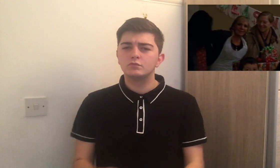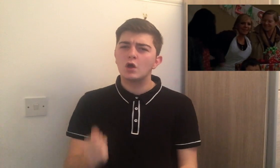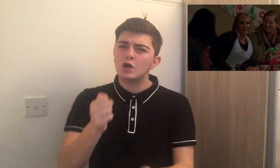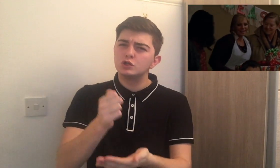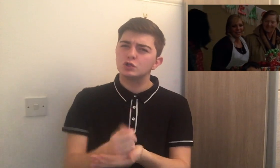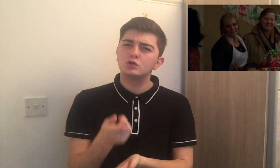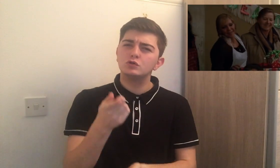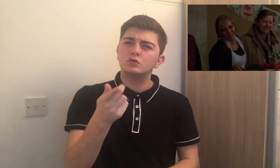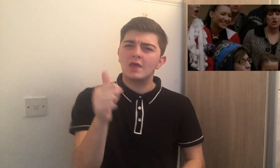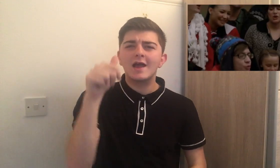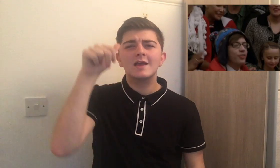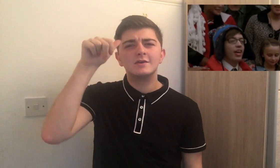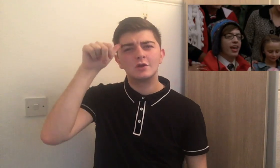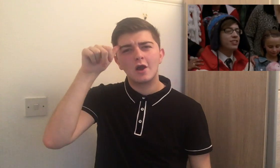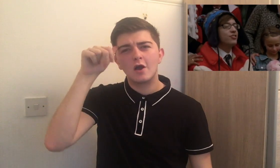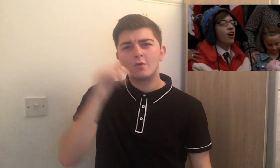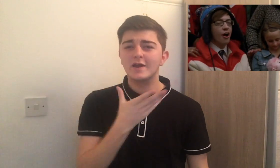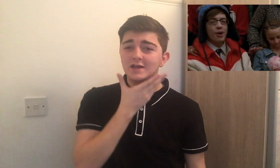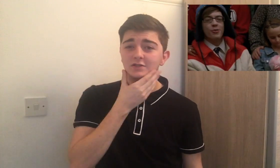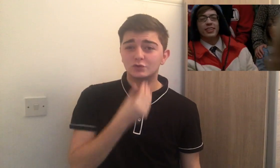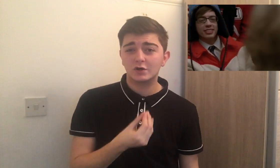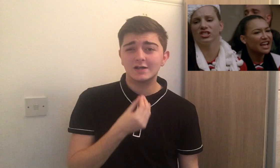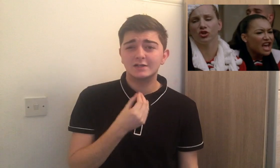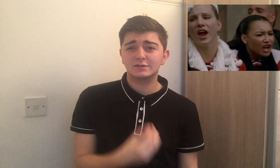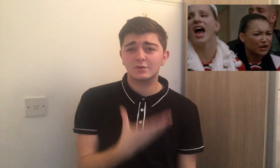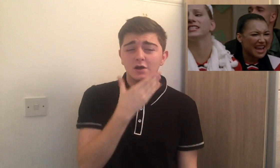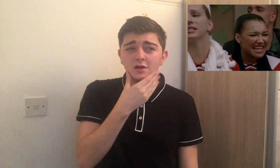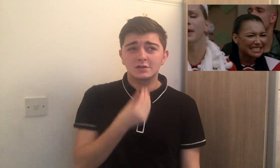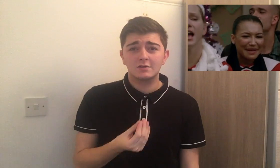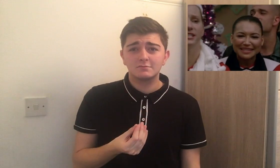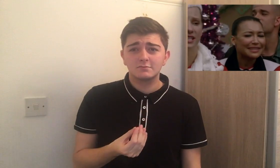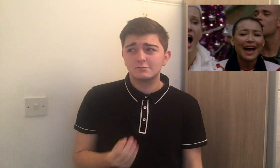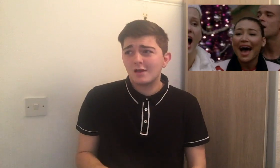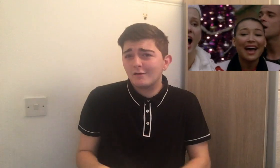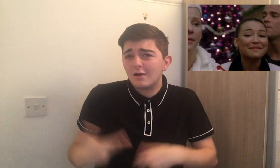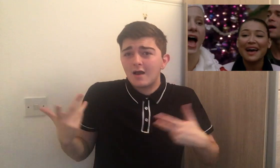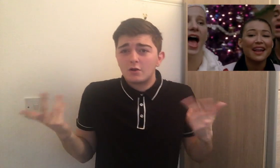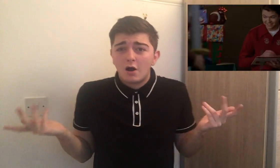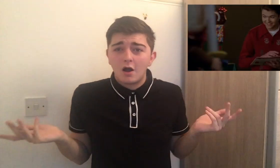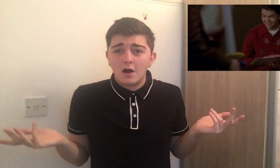Do they know it's Christmas time now?